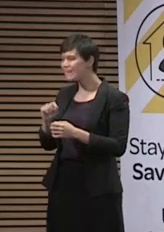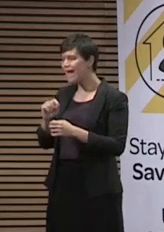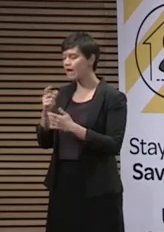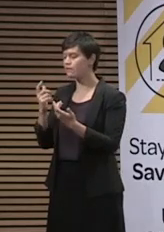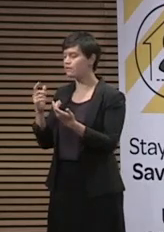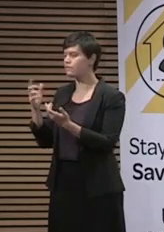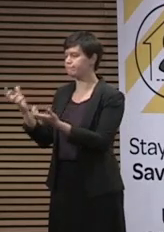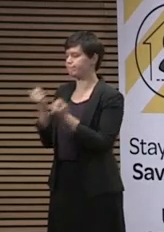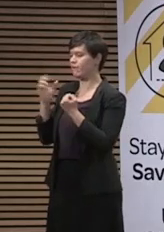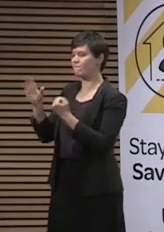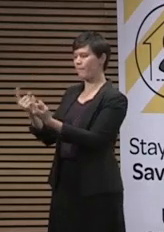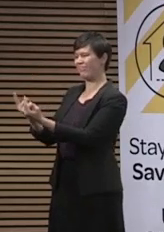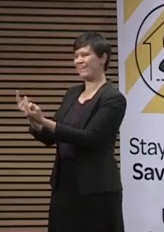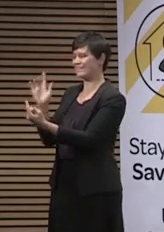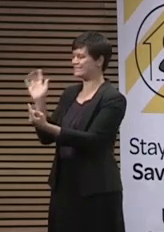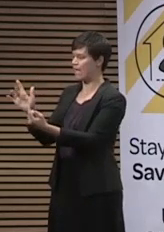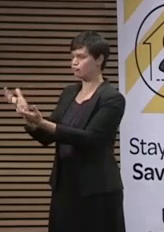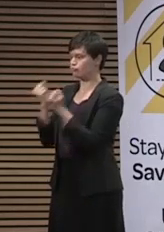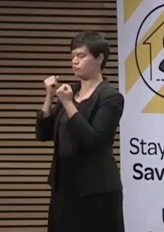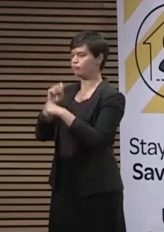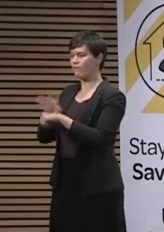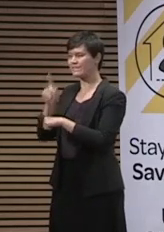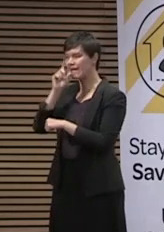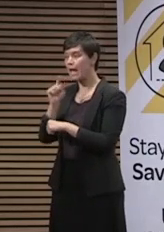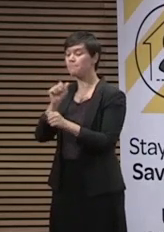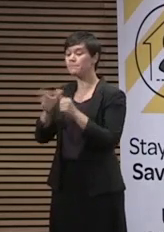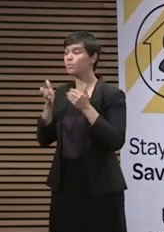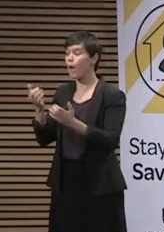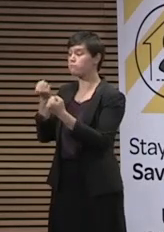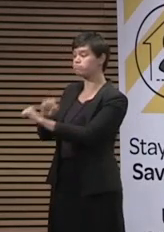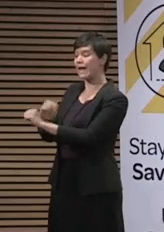hands straight afterwards and or use a hand sanitizer.